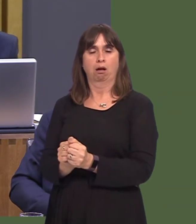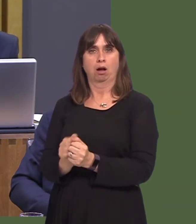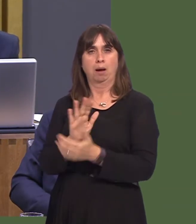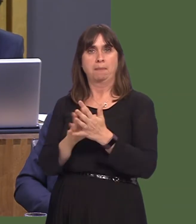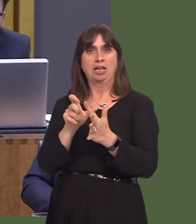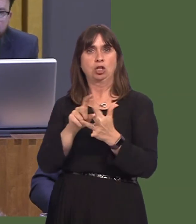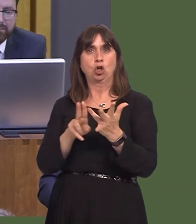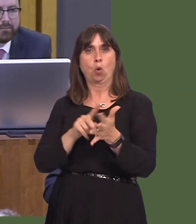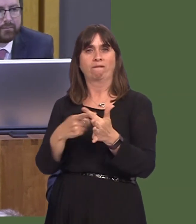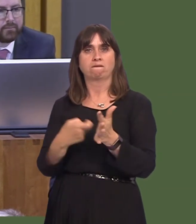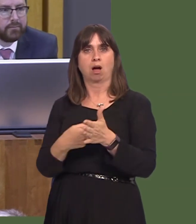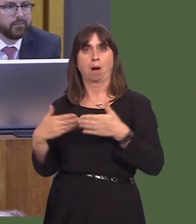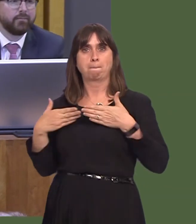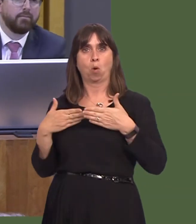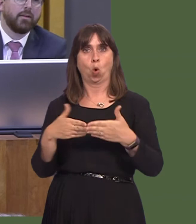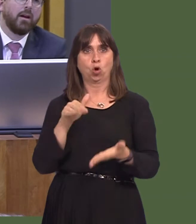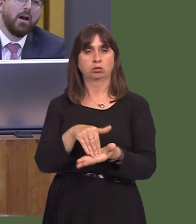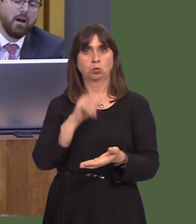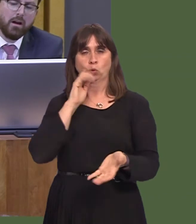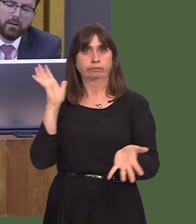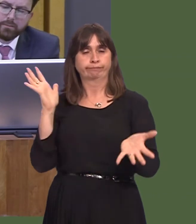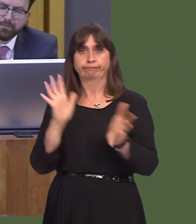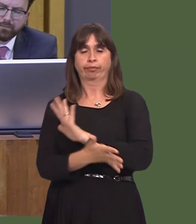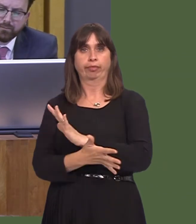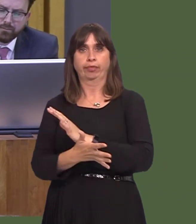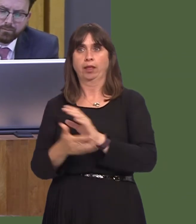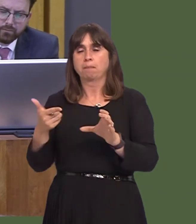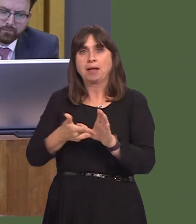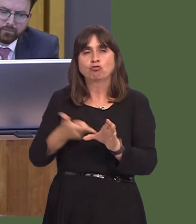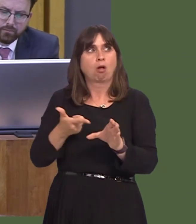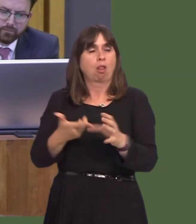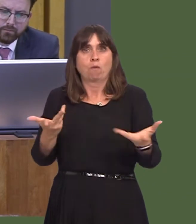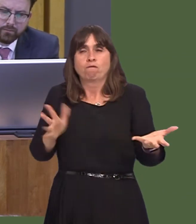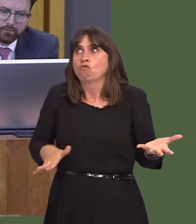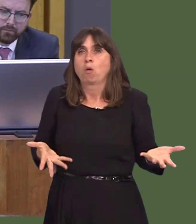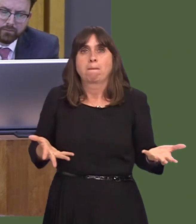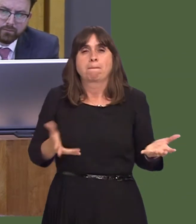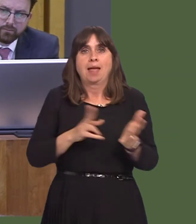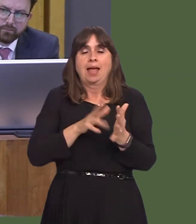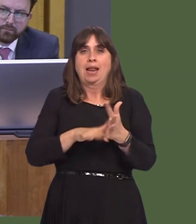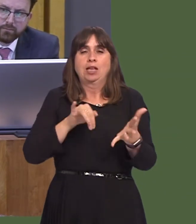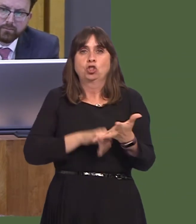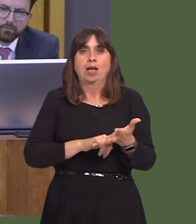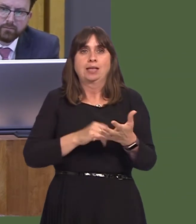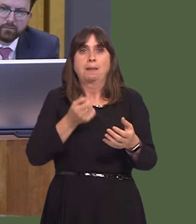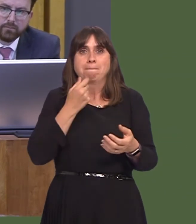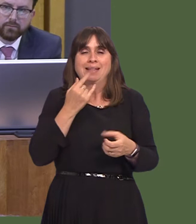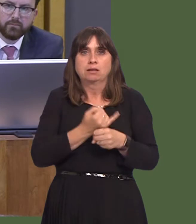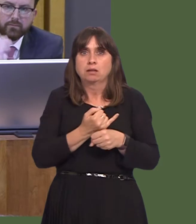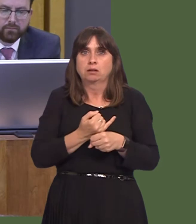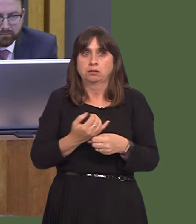of Dover collapsing, food shortages, fuel shortages and the NHS running out of